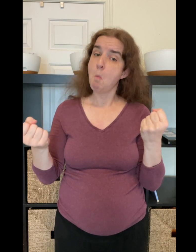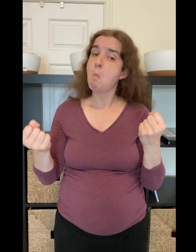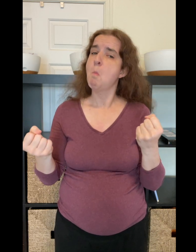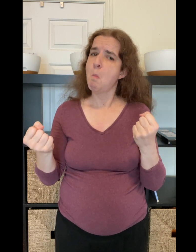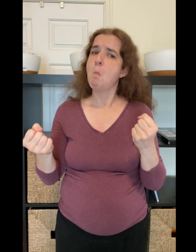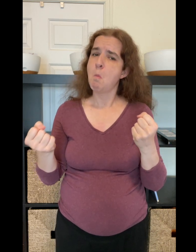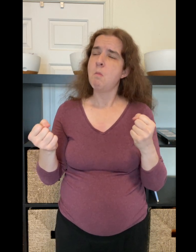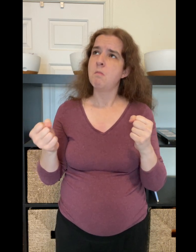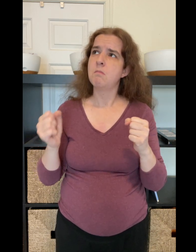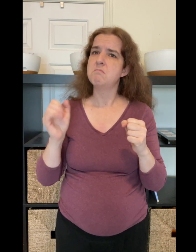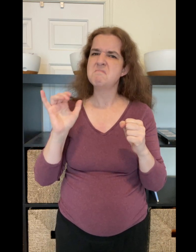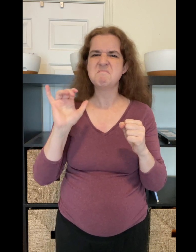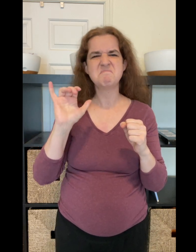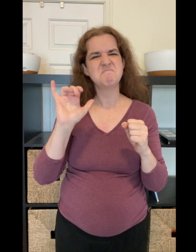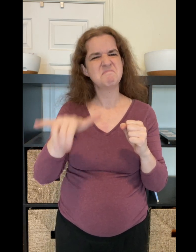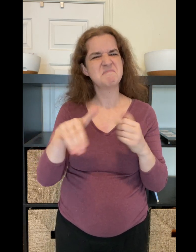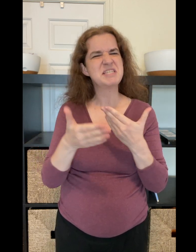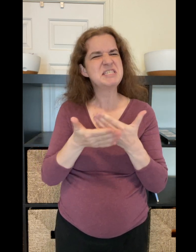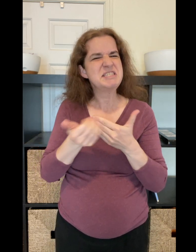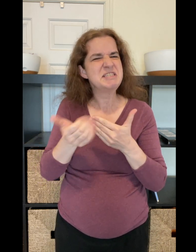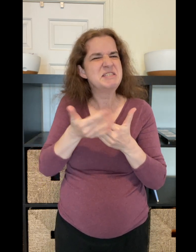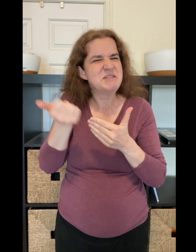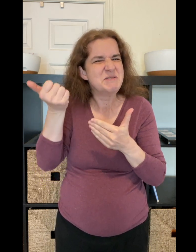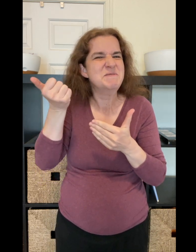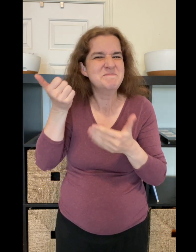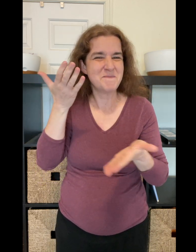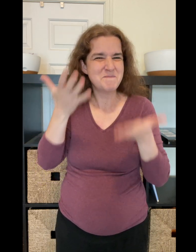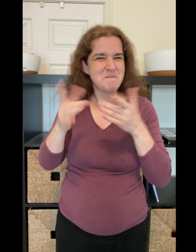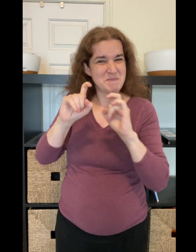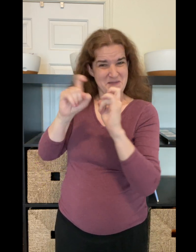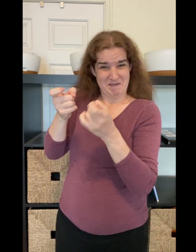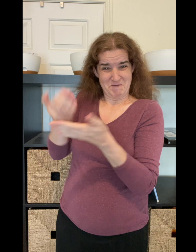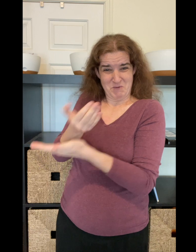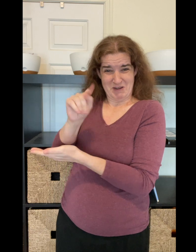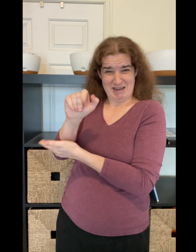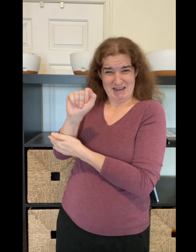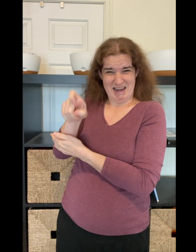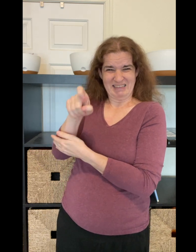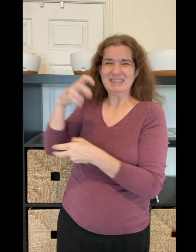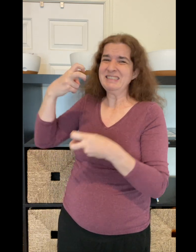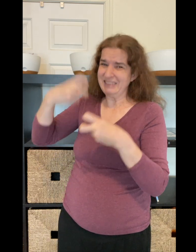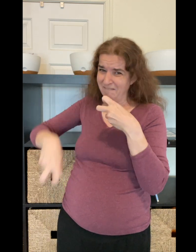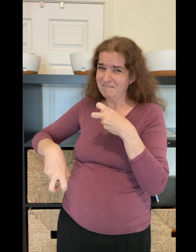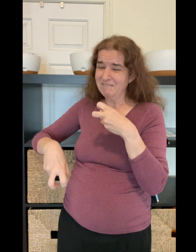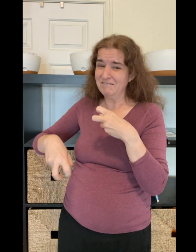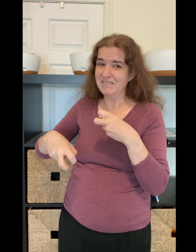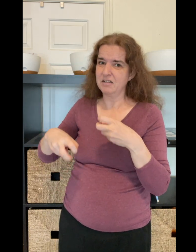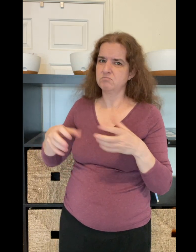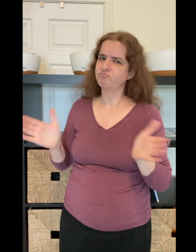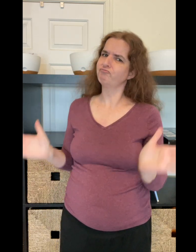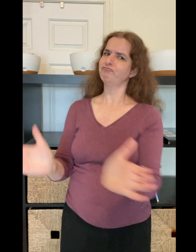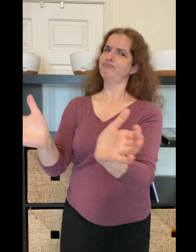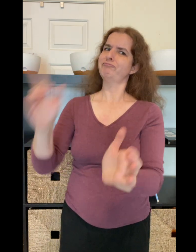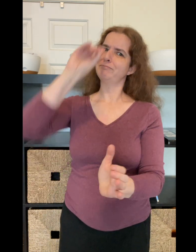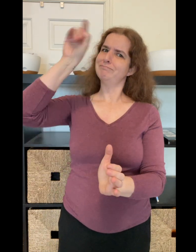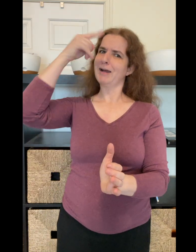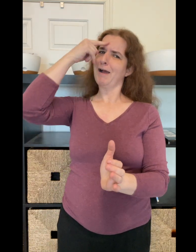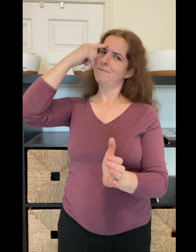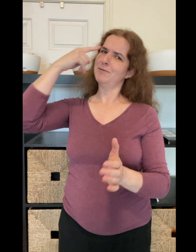encourage people to eat more healthy food. That seems easier compared with giving a tax. Giving a tax is